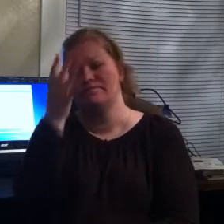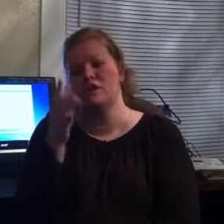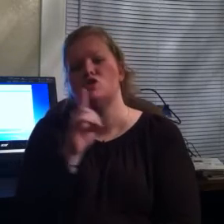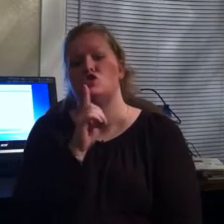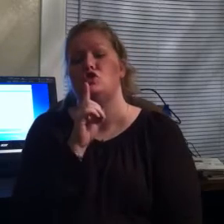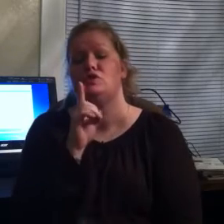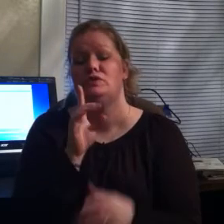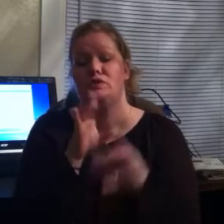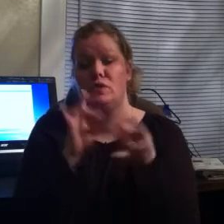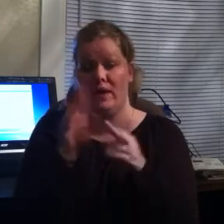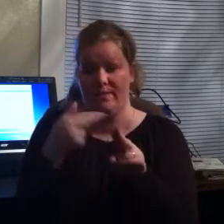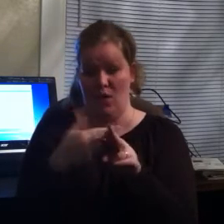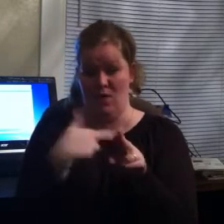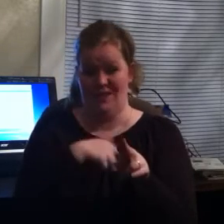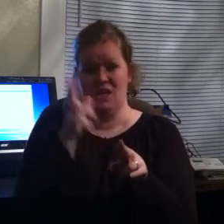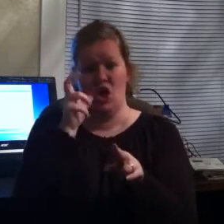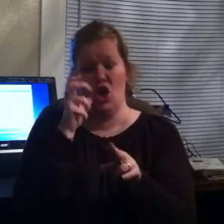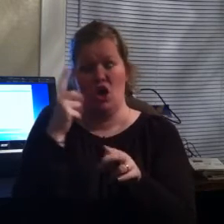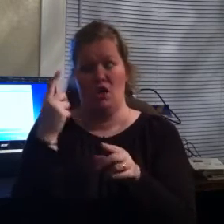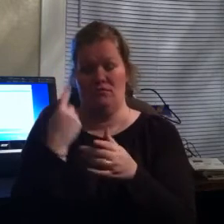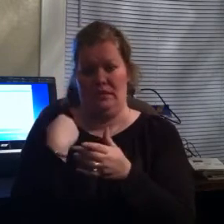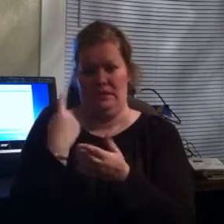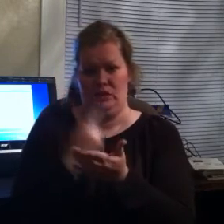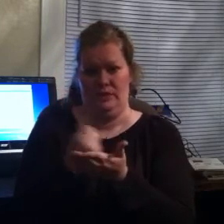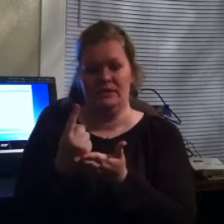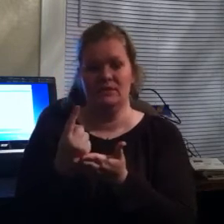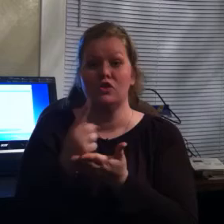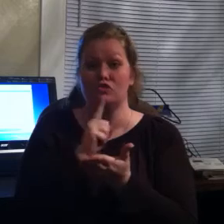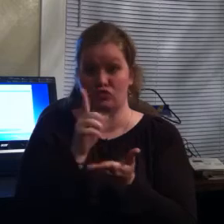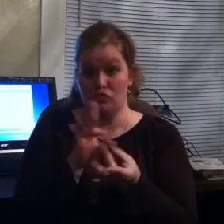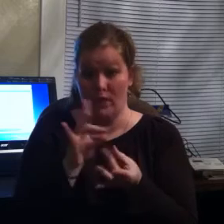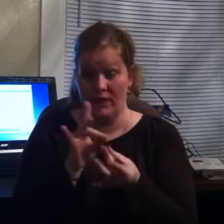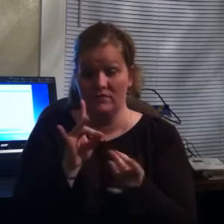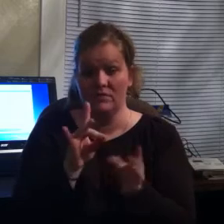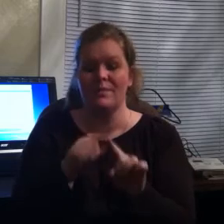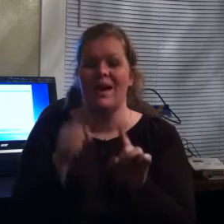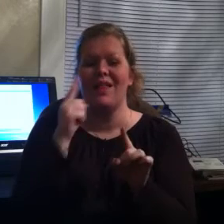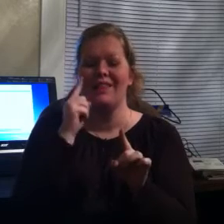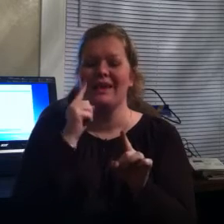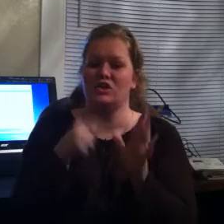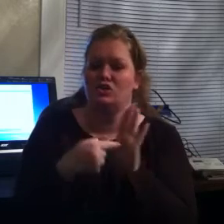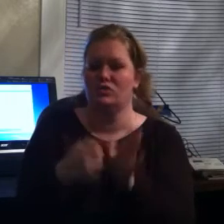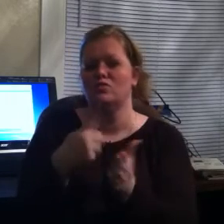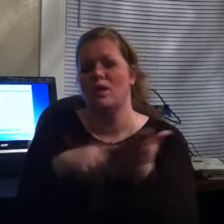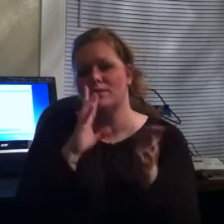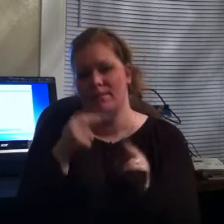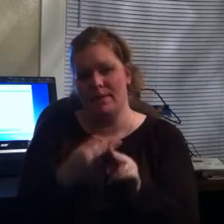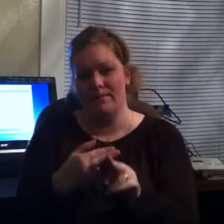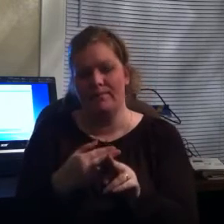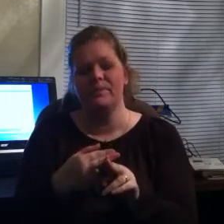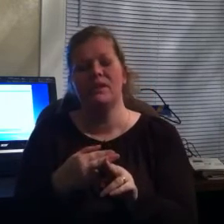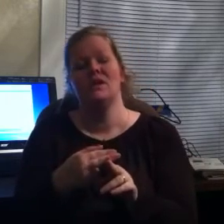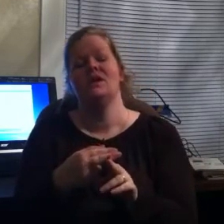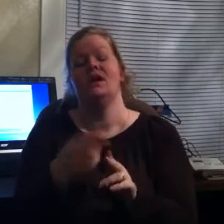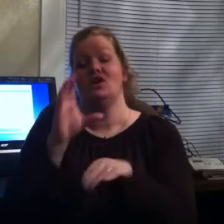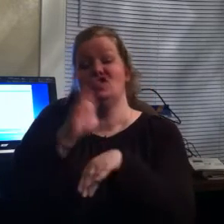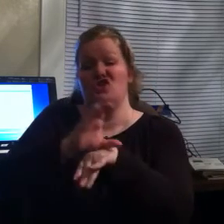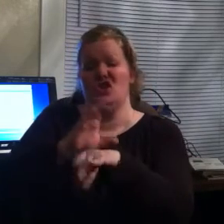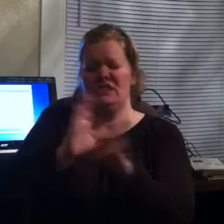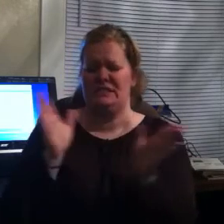religion I heard this week, and it was good, man. This is a true story, but I think it illustrates what I'm talking about. There was a church in a small rural